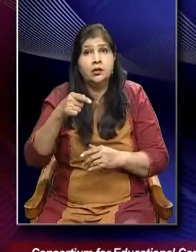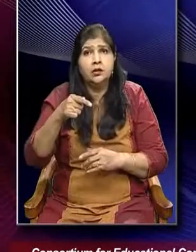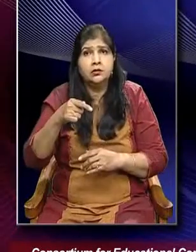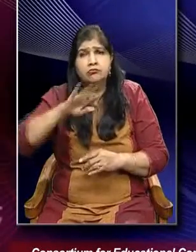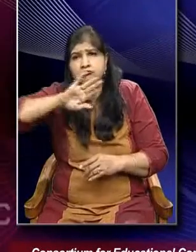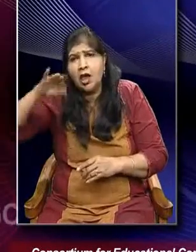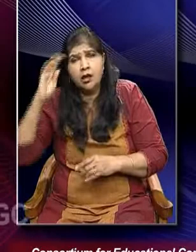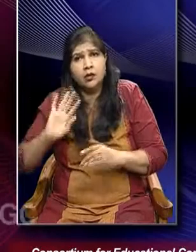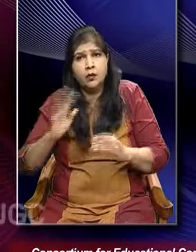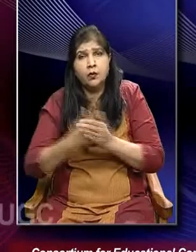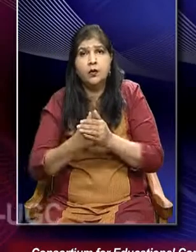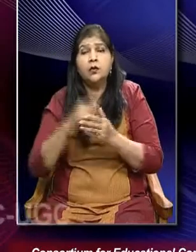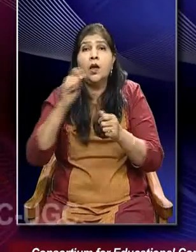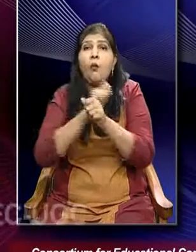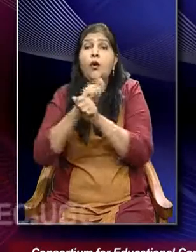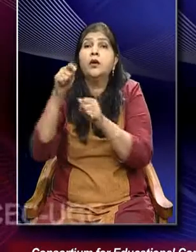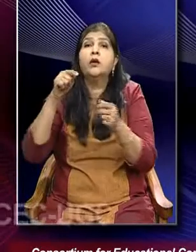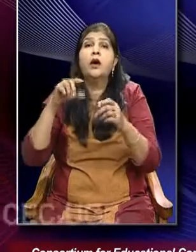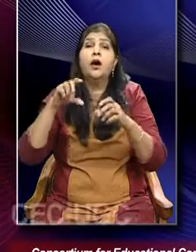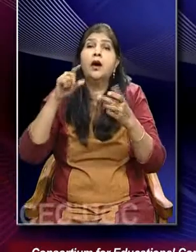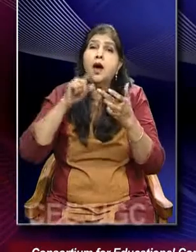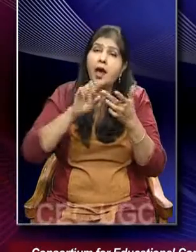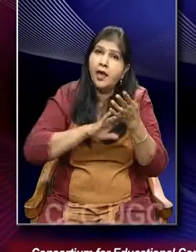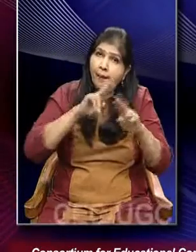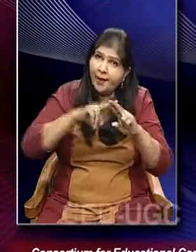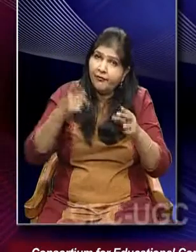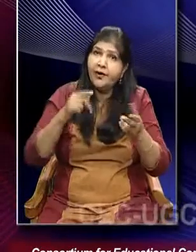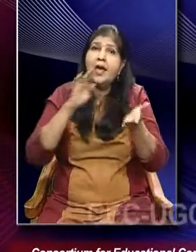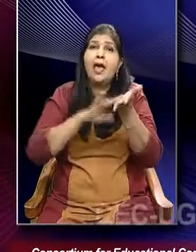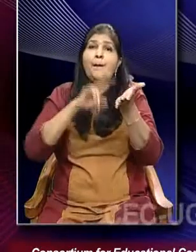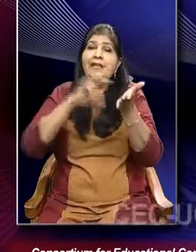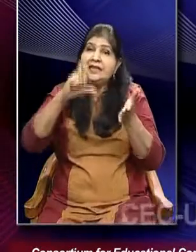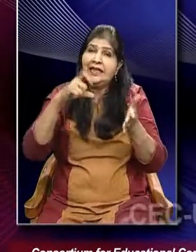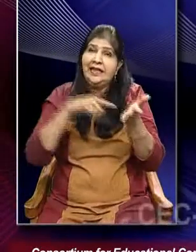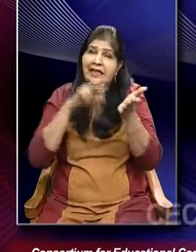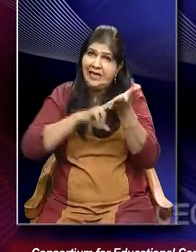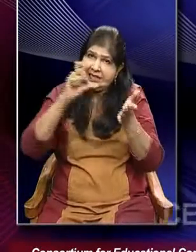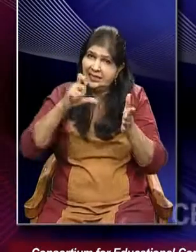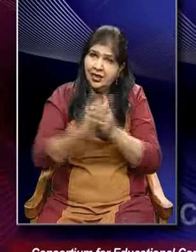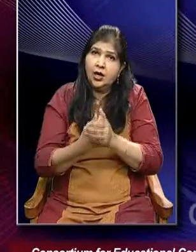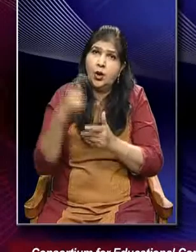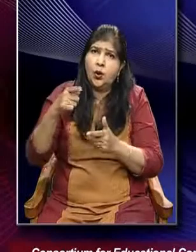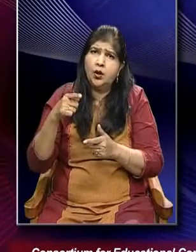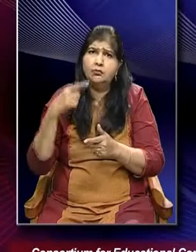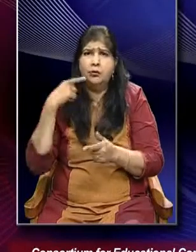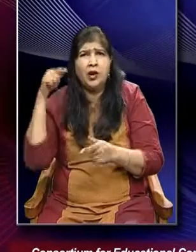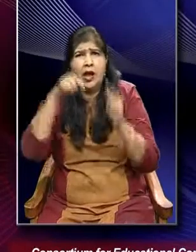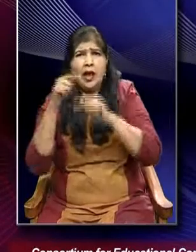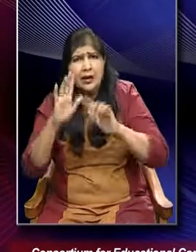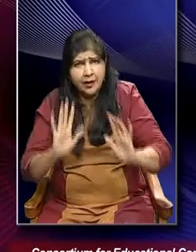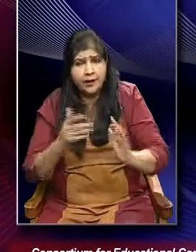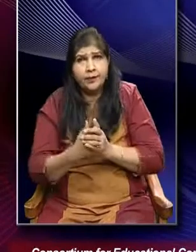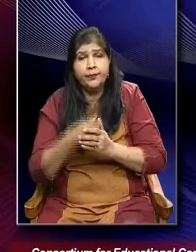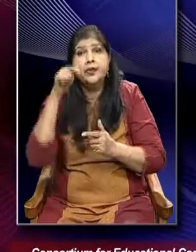of Bretton Woods institutions, MNCs, TNCs is also criticized. That